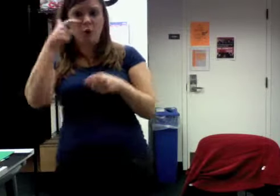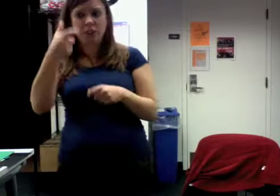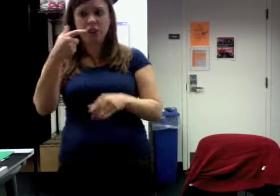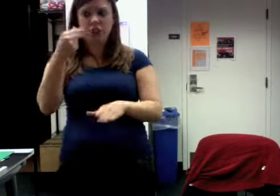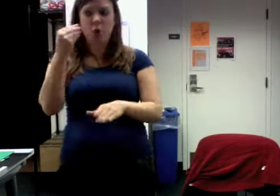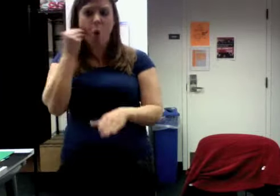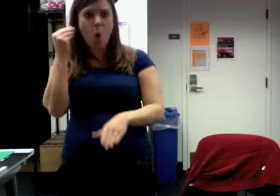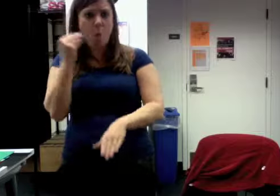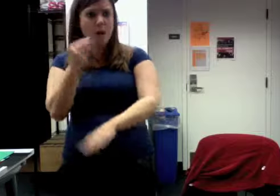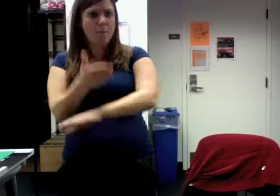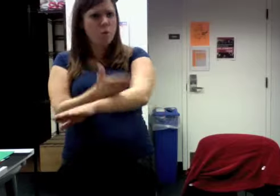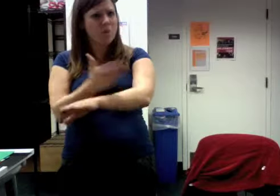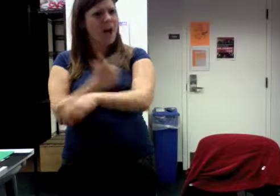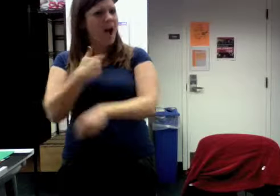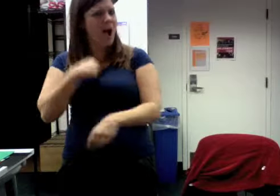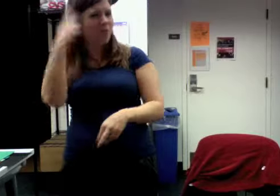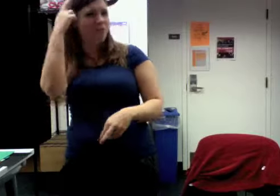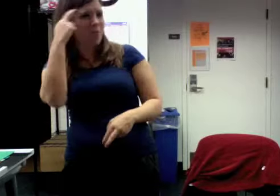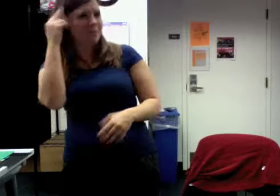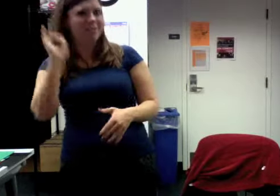Oh, Tweety Bird's a good example.